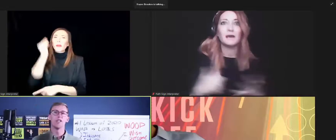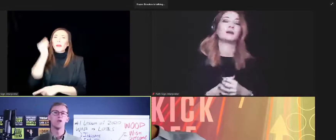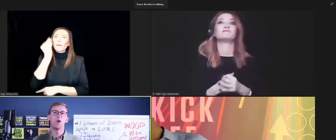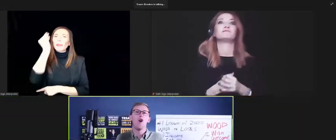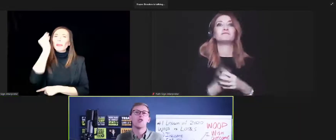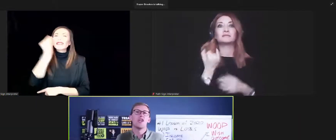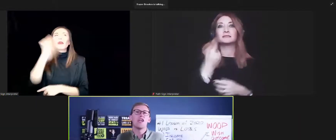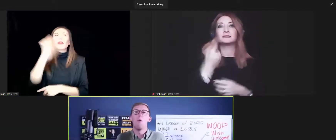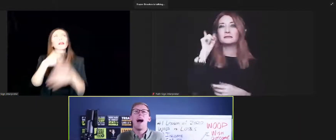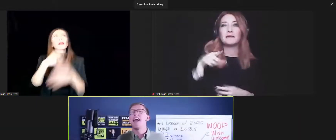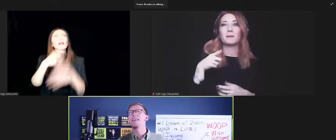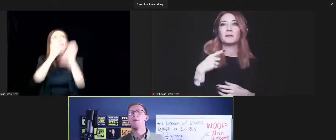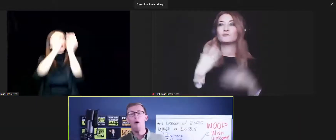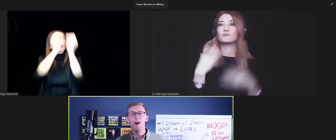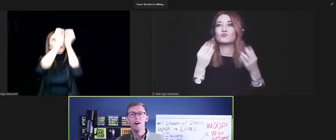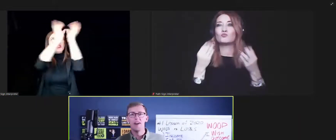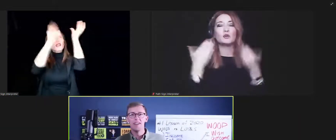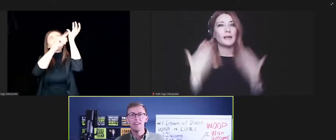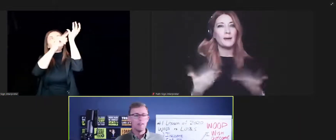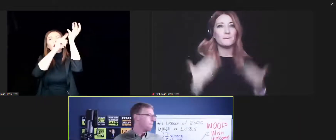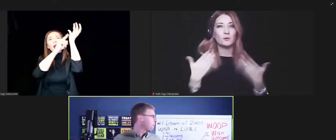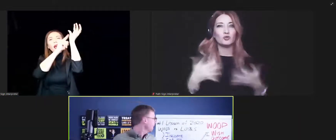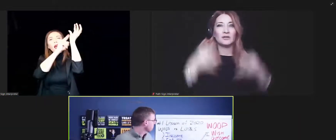until you can't say why anymore.